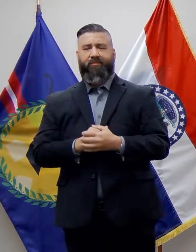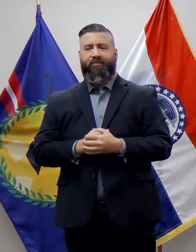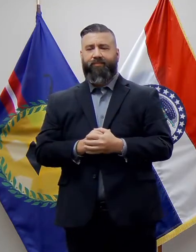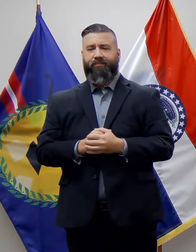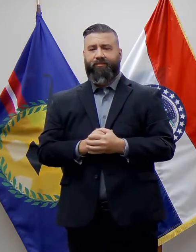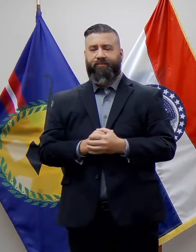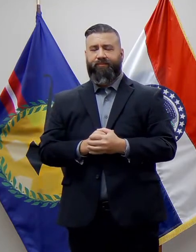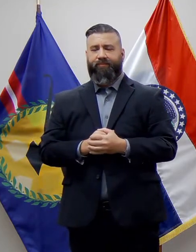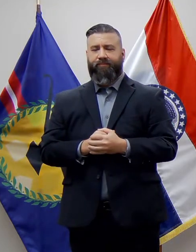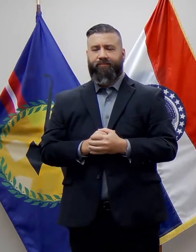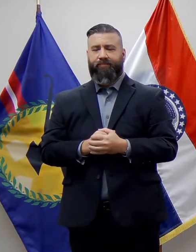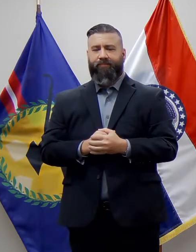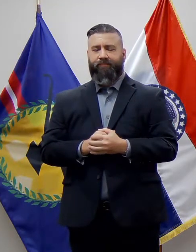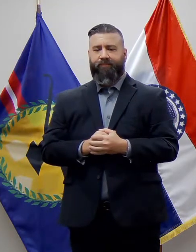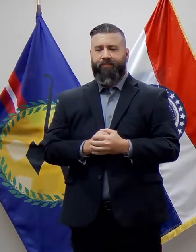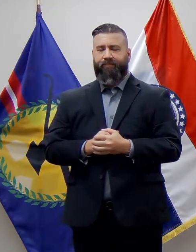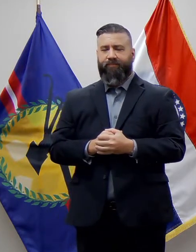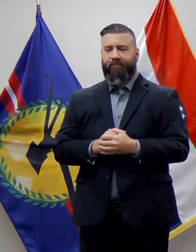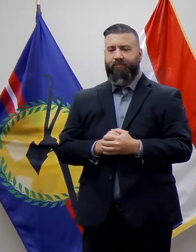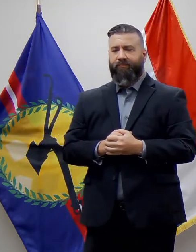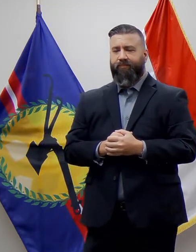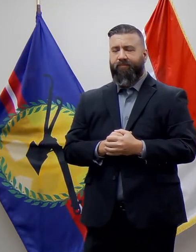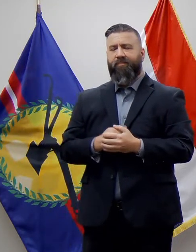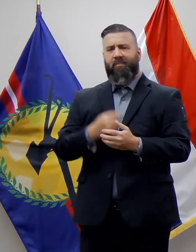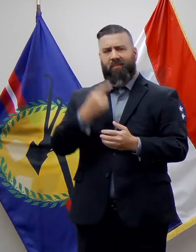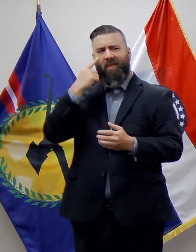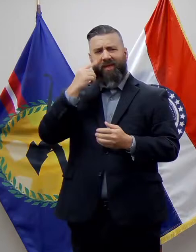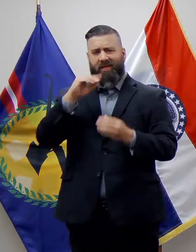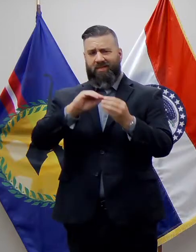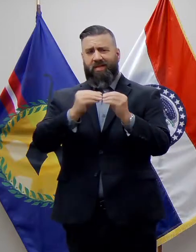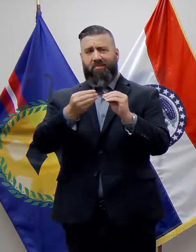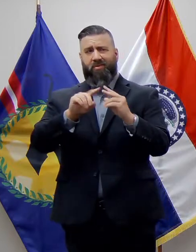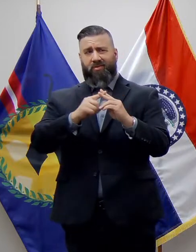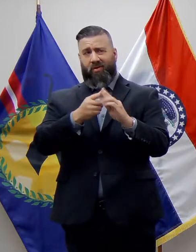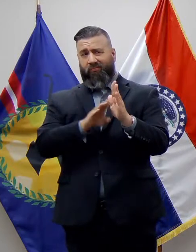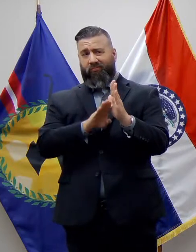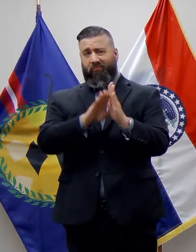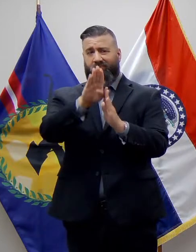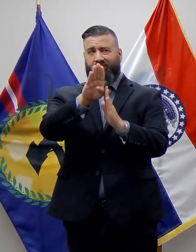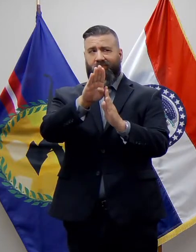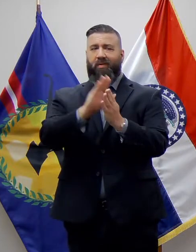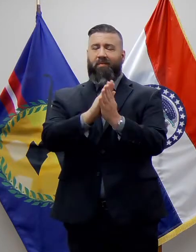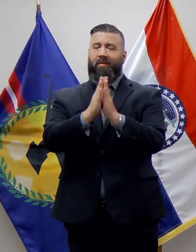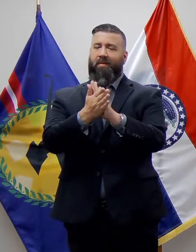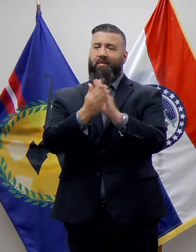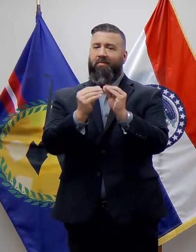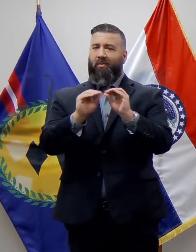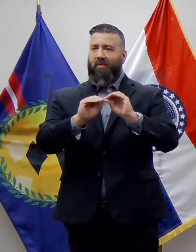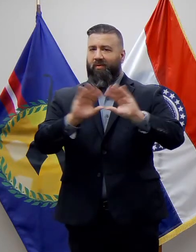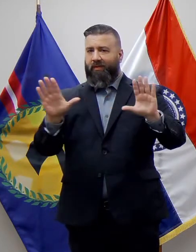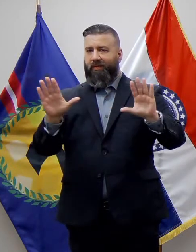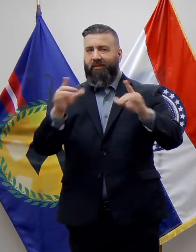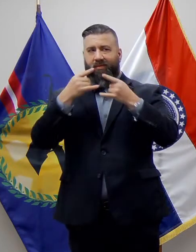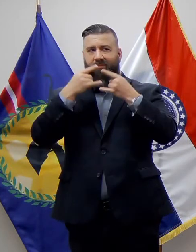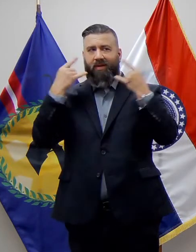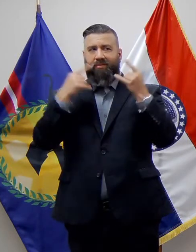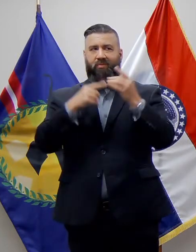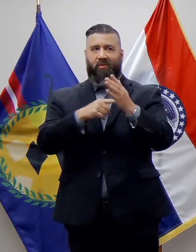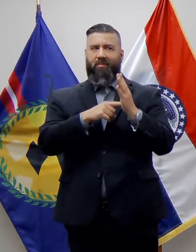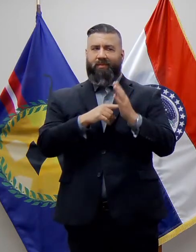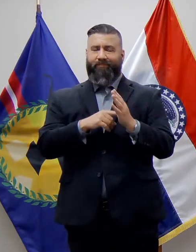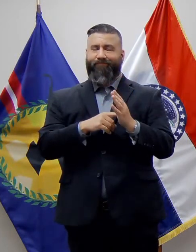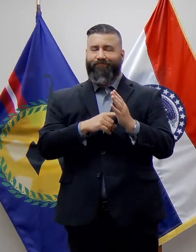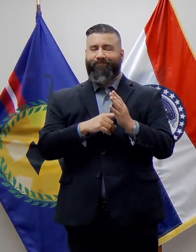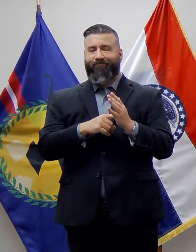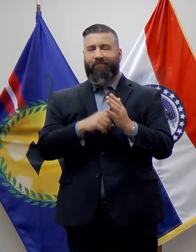I think as cases increase, it's becoming more clear that a mask mandate is right at this point in time. That's